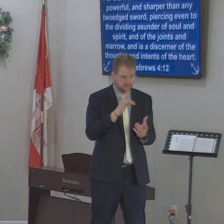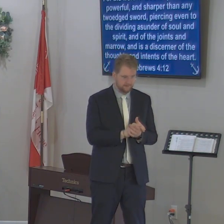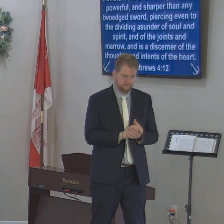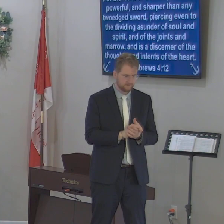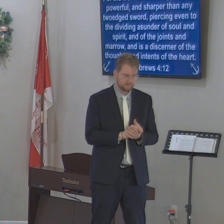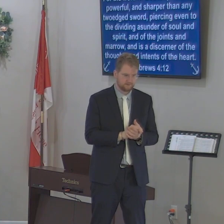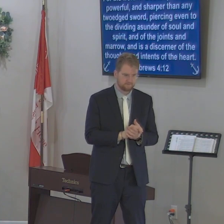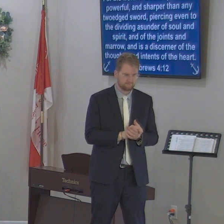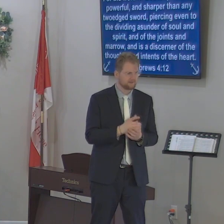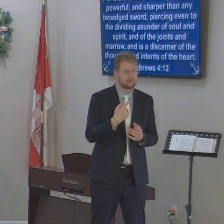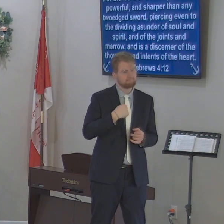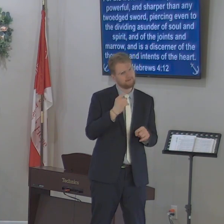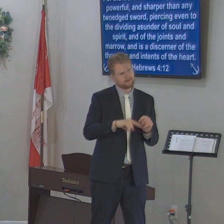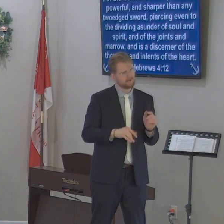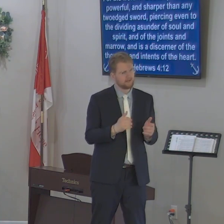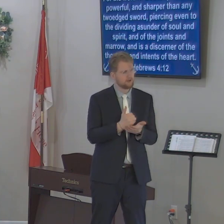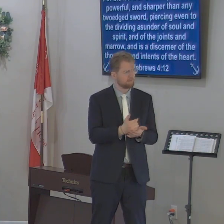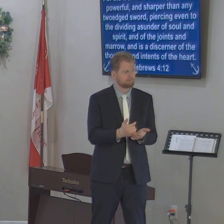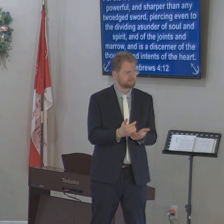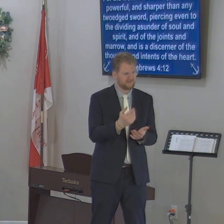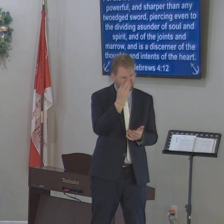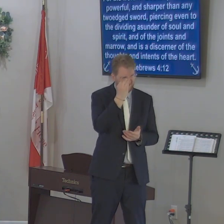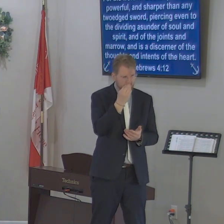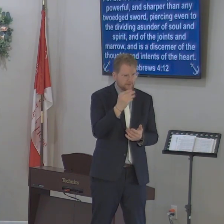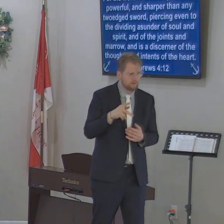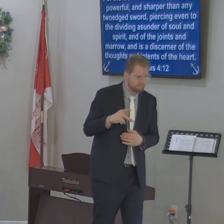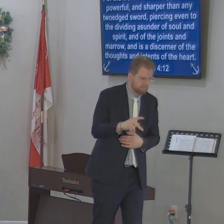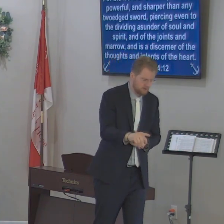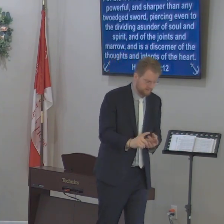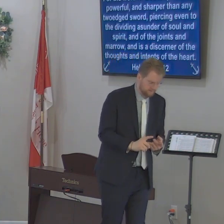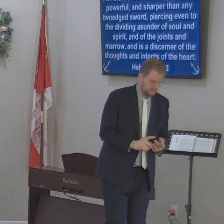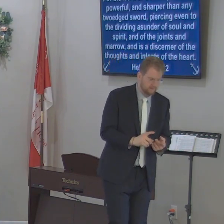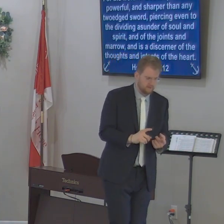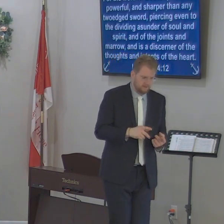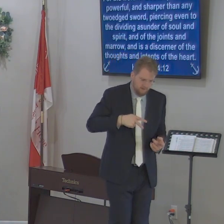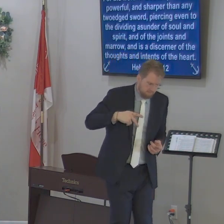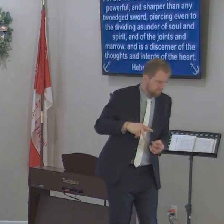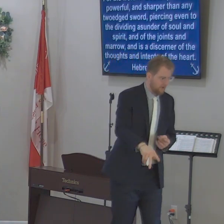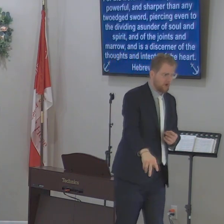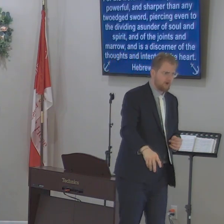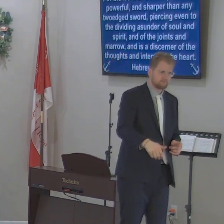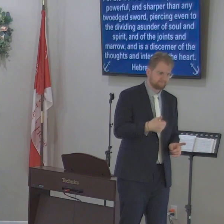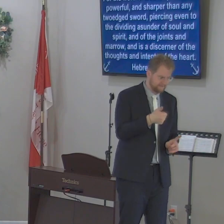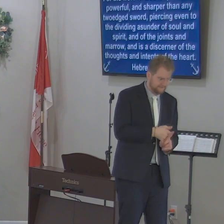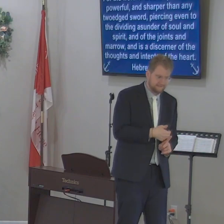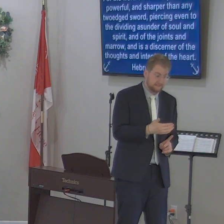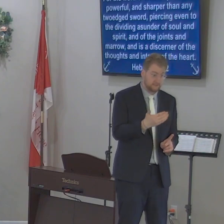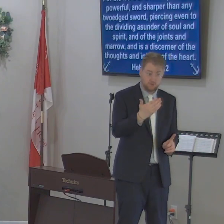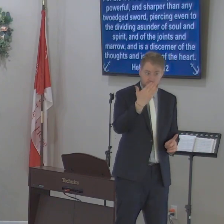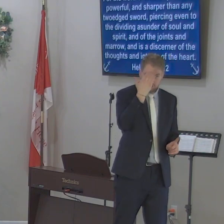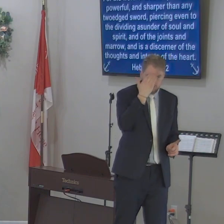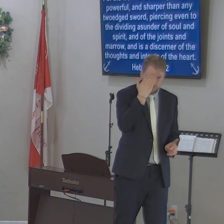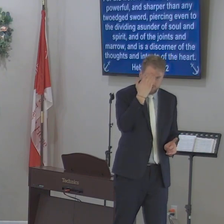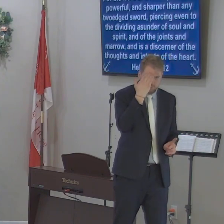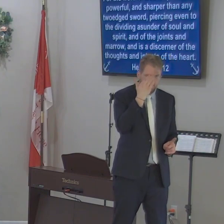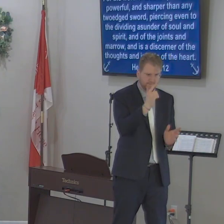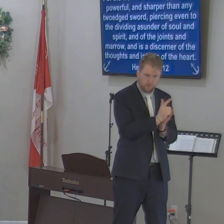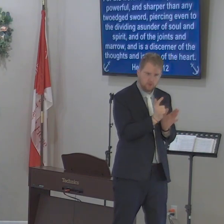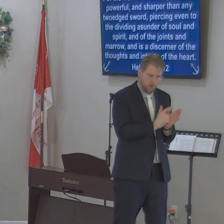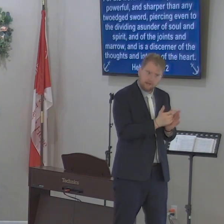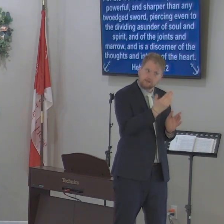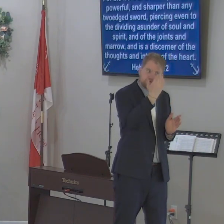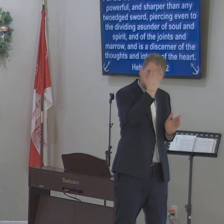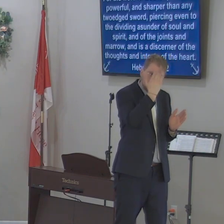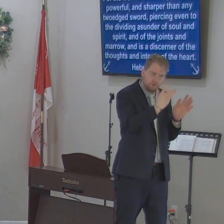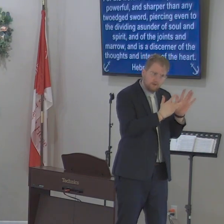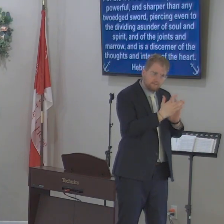can't help but think of Paul. He knew, had a knowledge, was a teacher of the law. But when God got a hold of him and he got saved, he changed